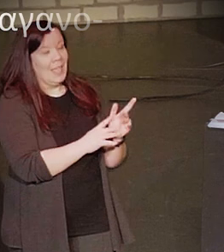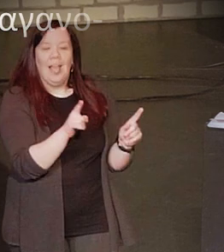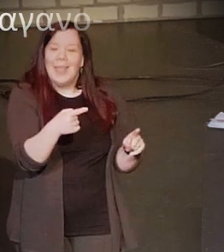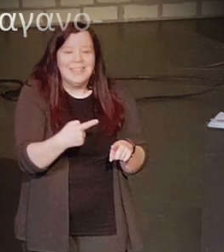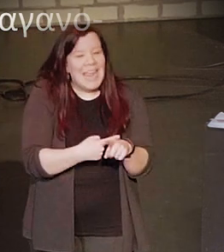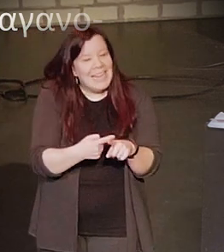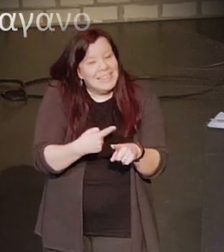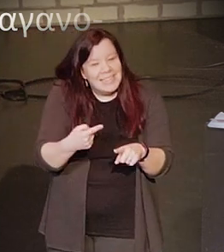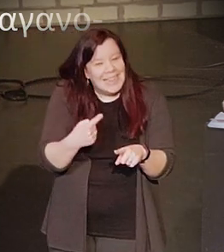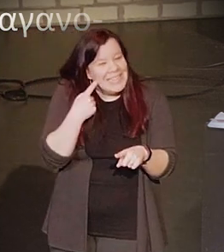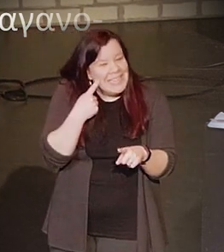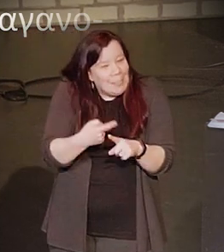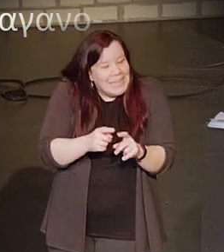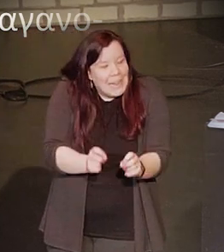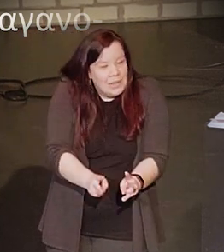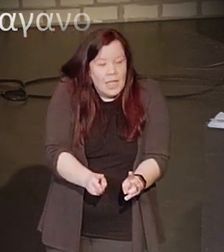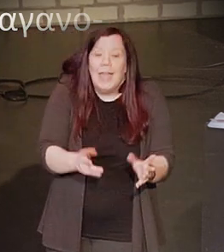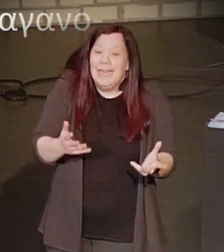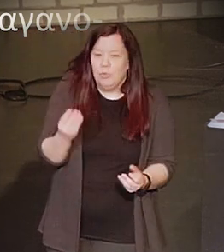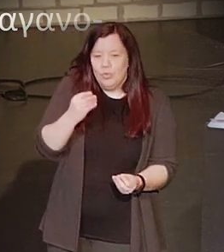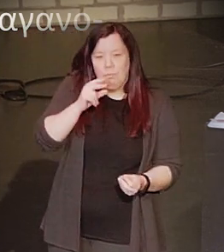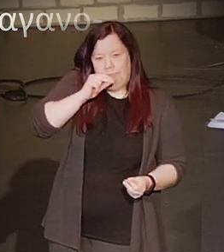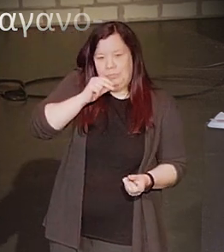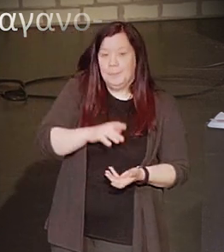That's the easy bit. Okay.